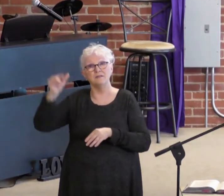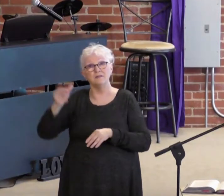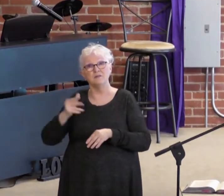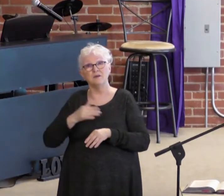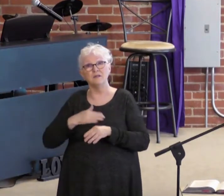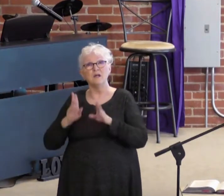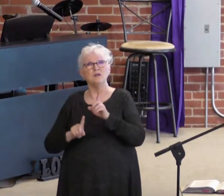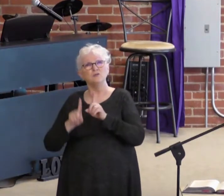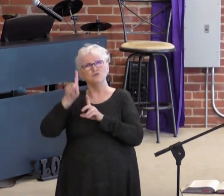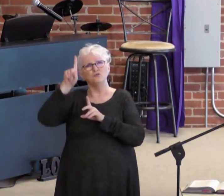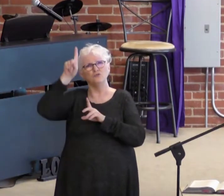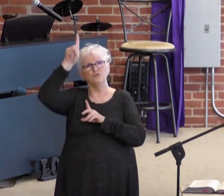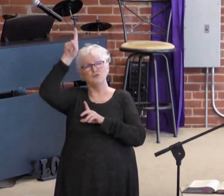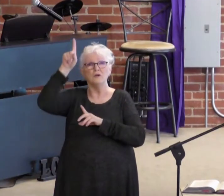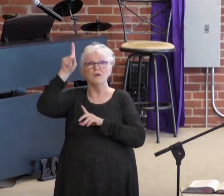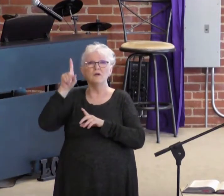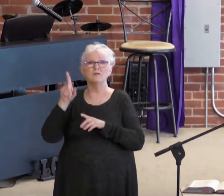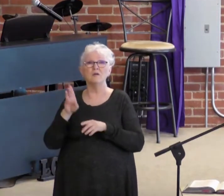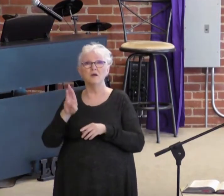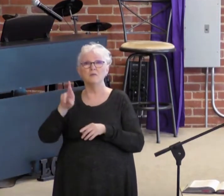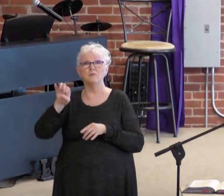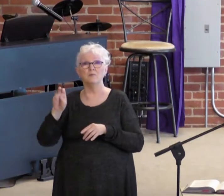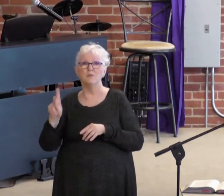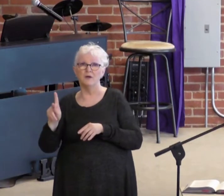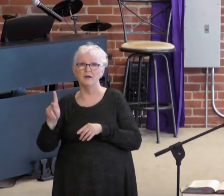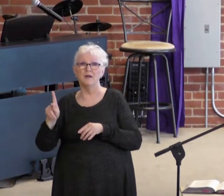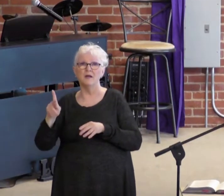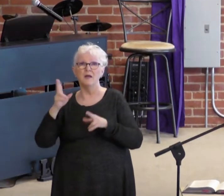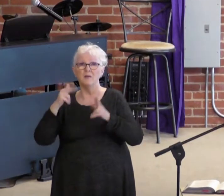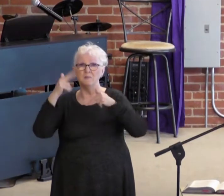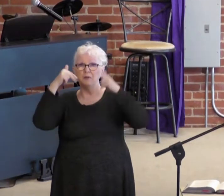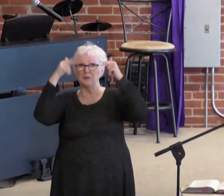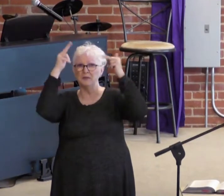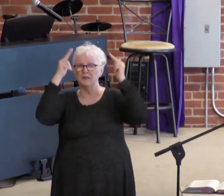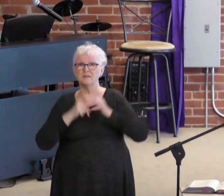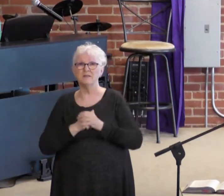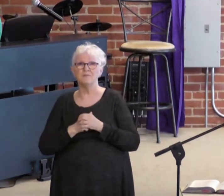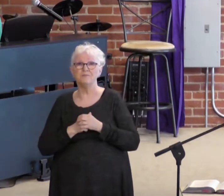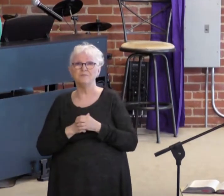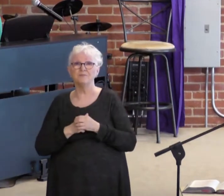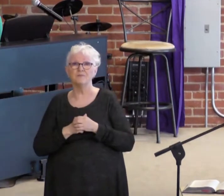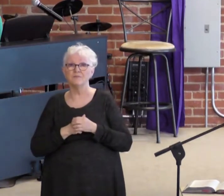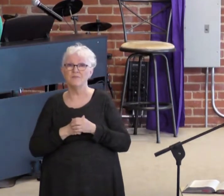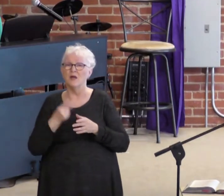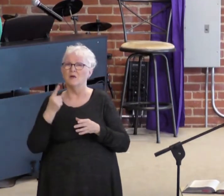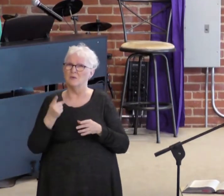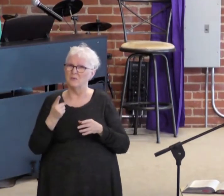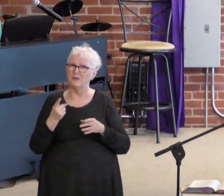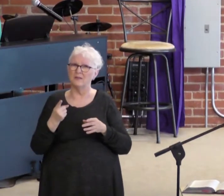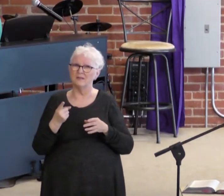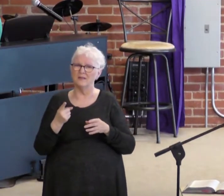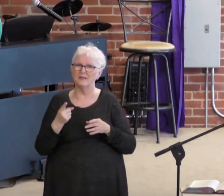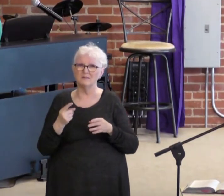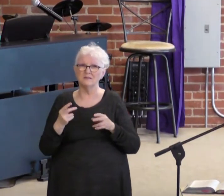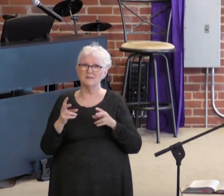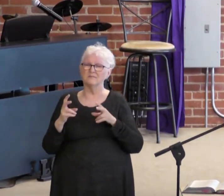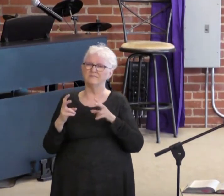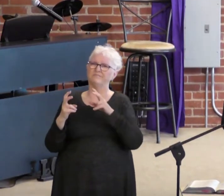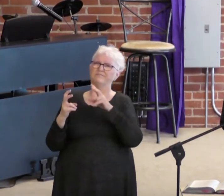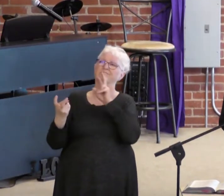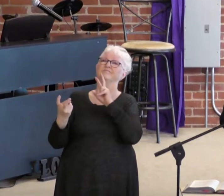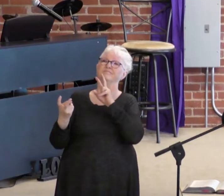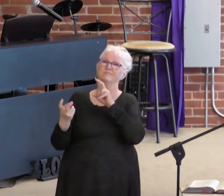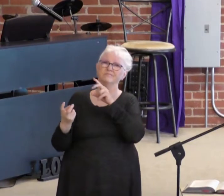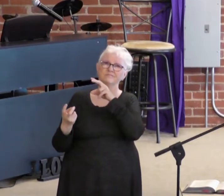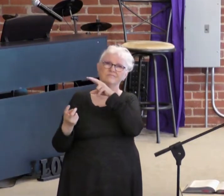and there's a lot of graffiti on those walls. But one that really strikes me that I've read every time